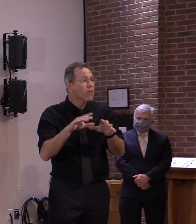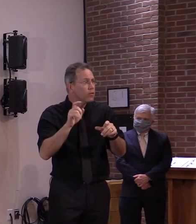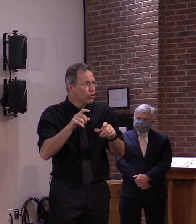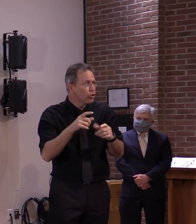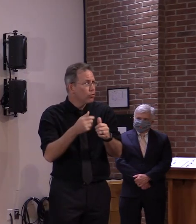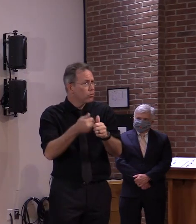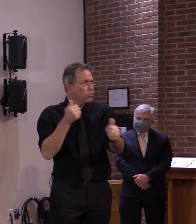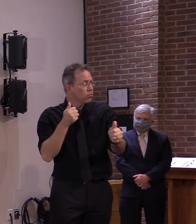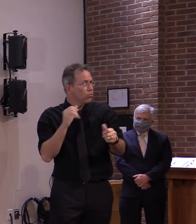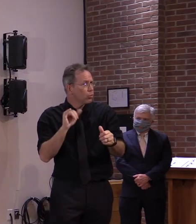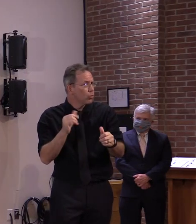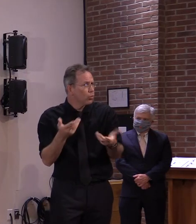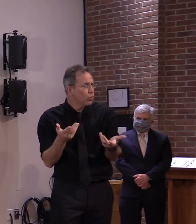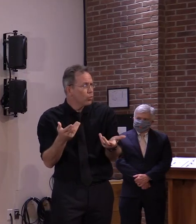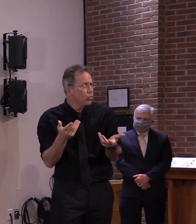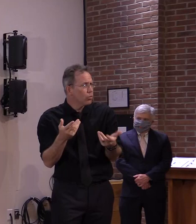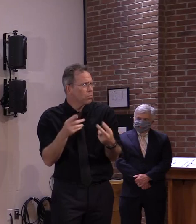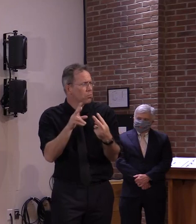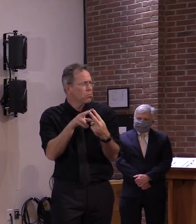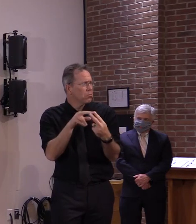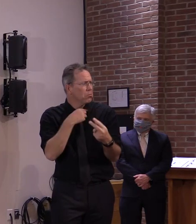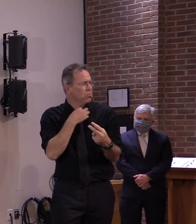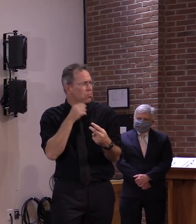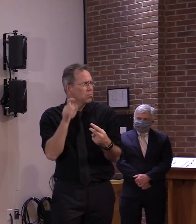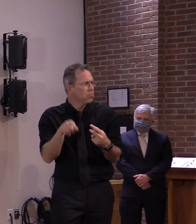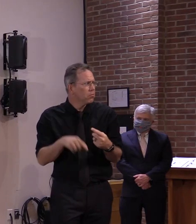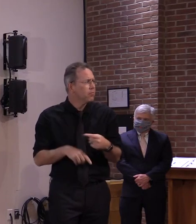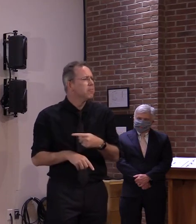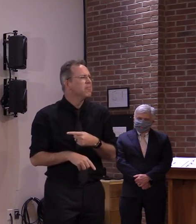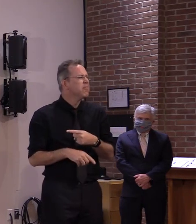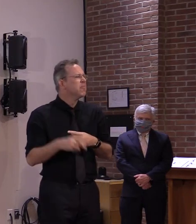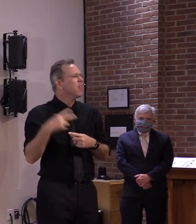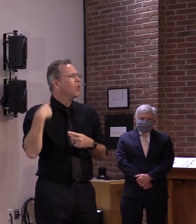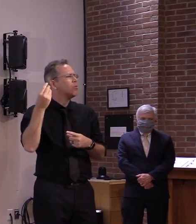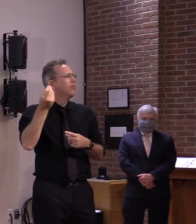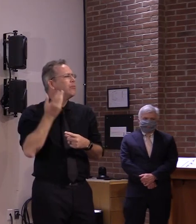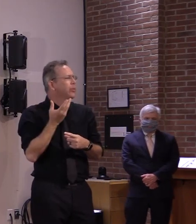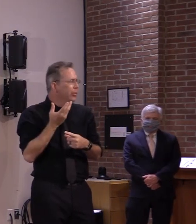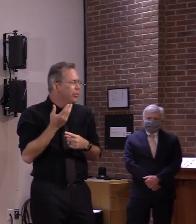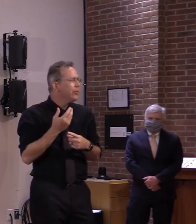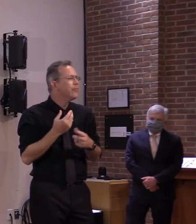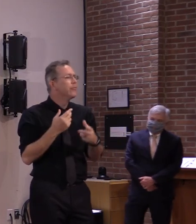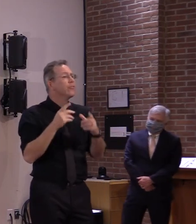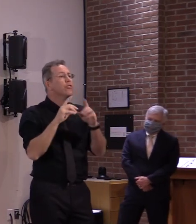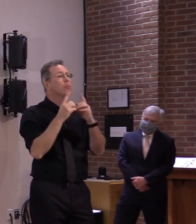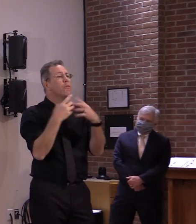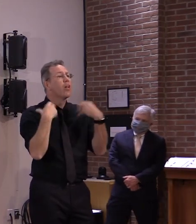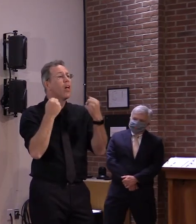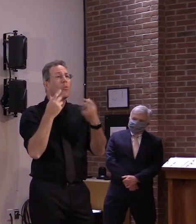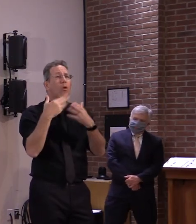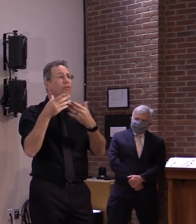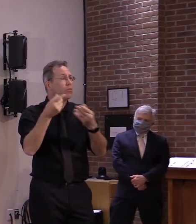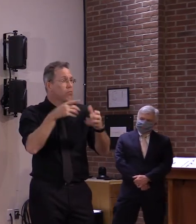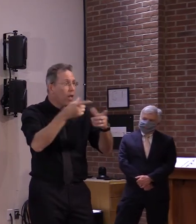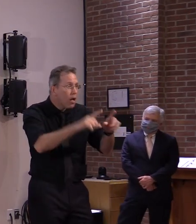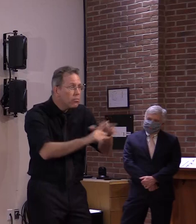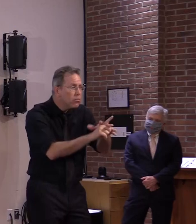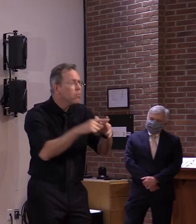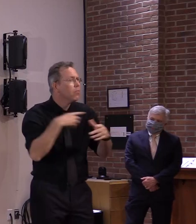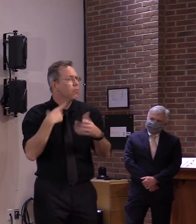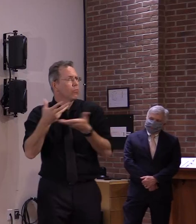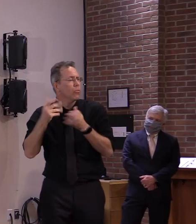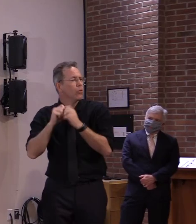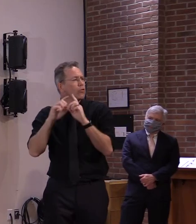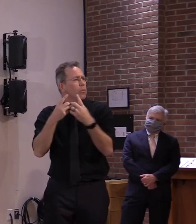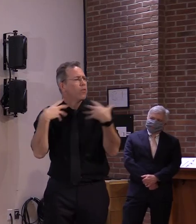Kat, would come specifically from the Department of Health, and it's based on a case-by-case analysis. So There's no general answer to that question. It would be based